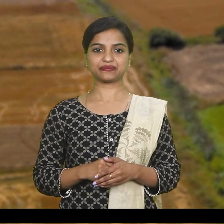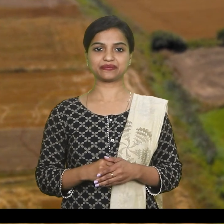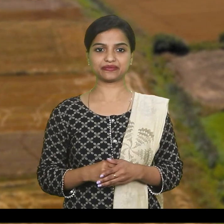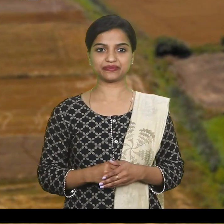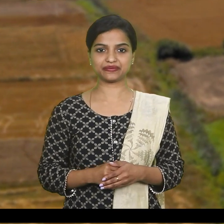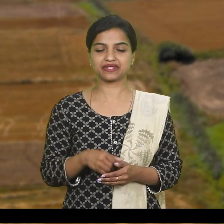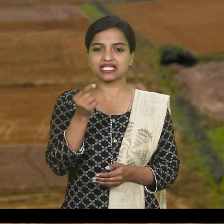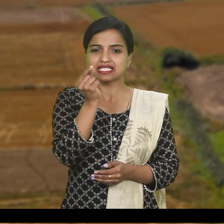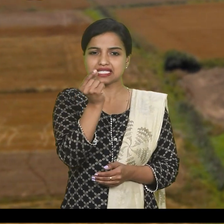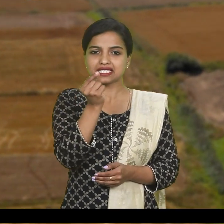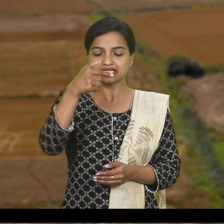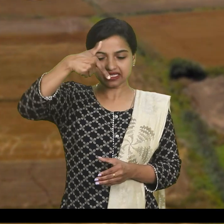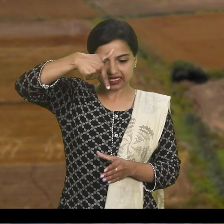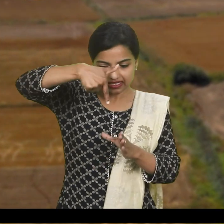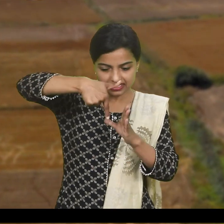Seed drill.